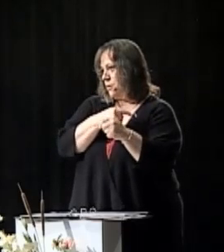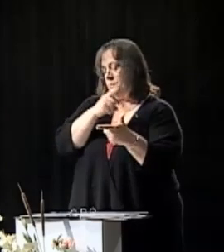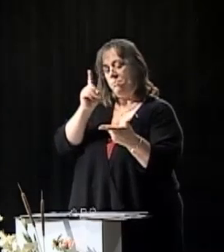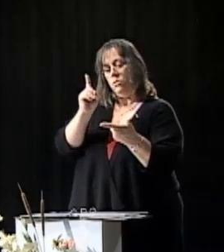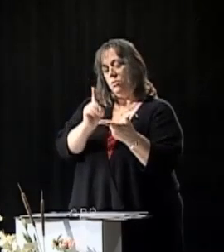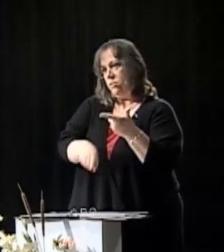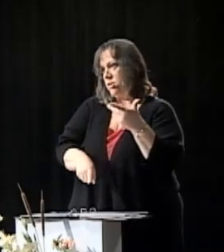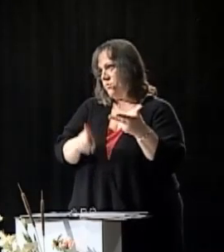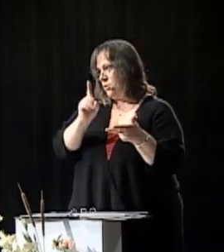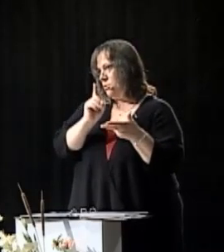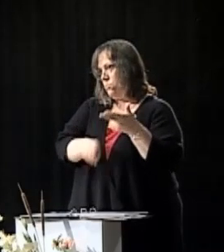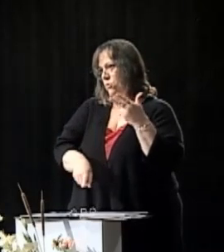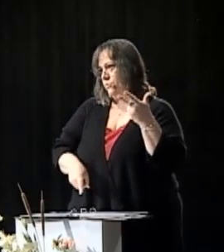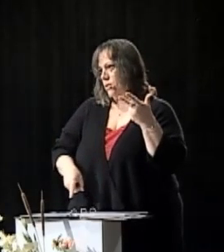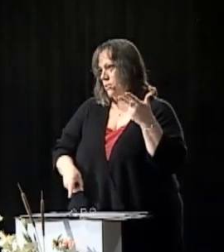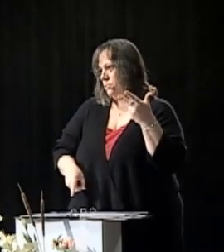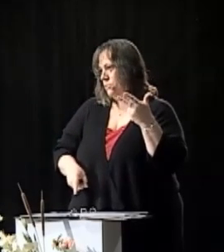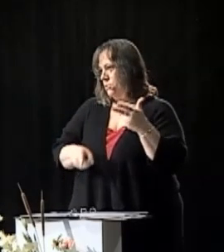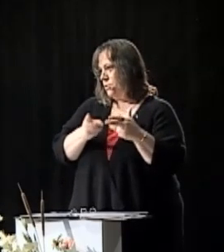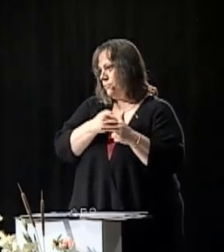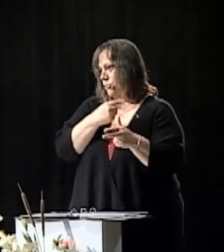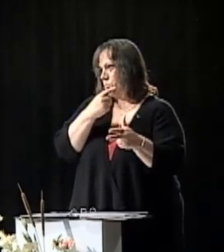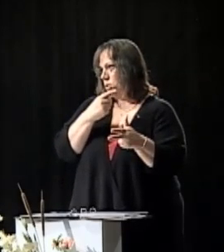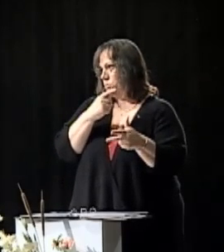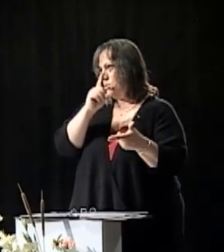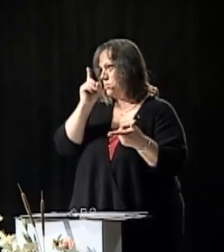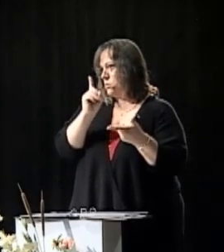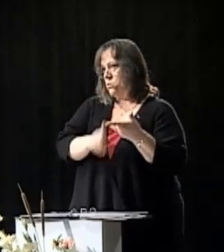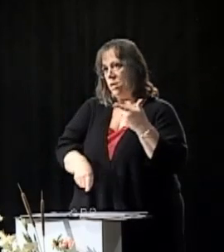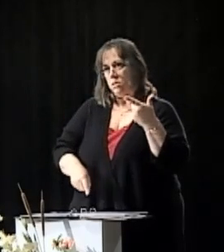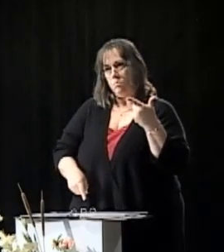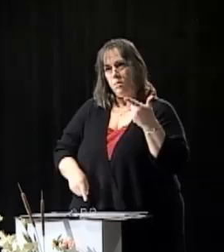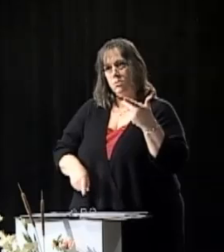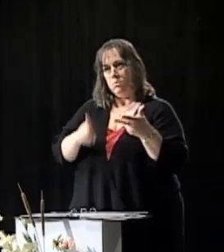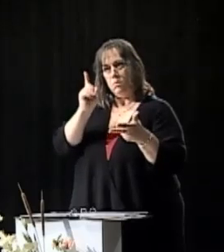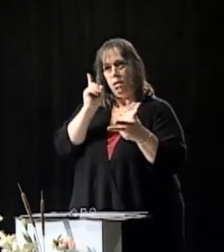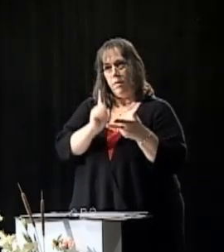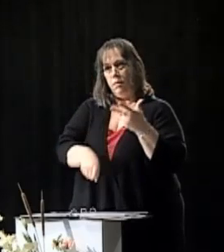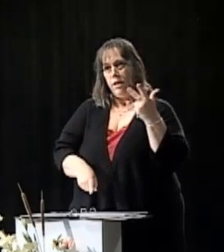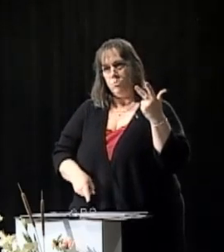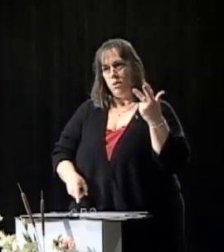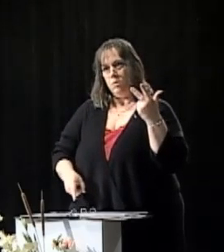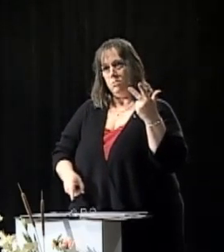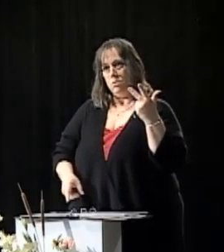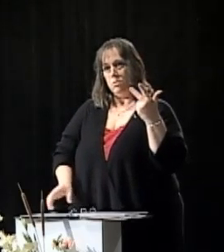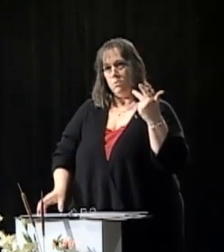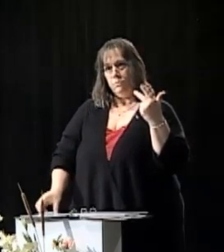thumb, your index finger, your middle finger. First we're going to do this, next we're this, and then last we're going to do this.